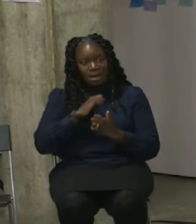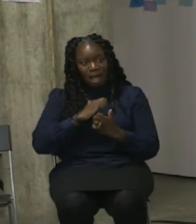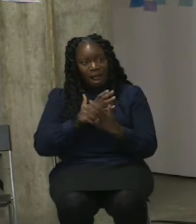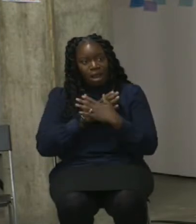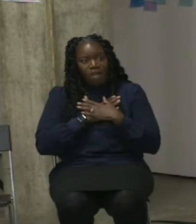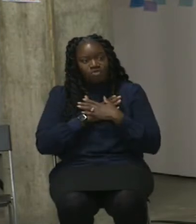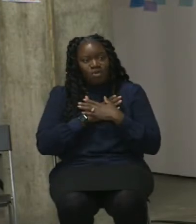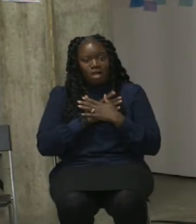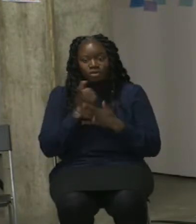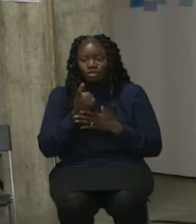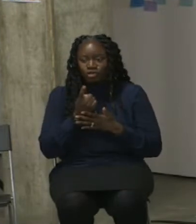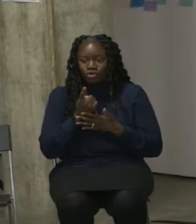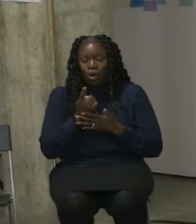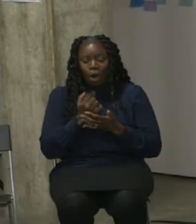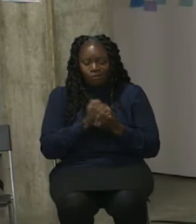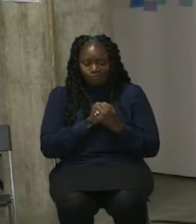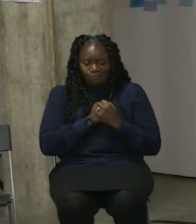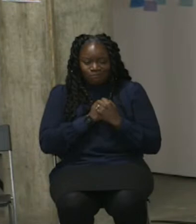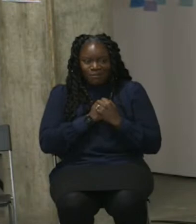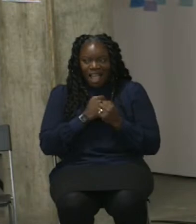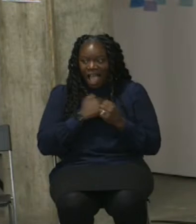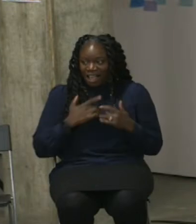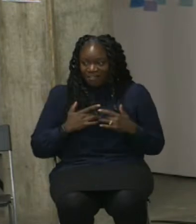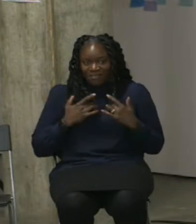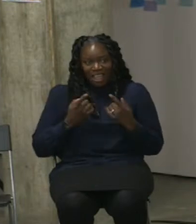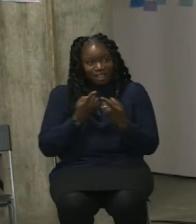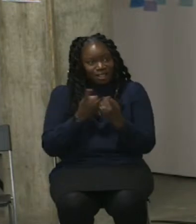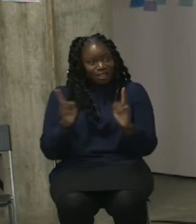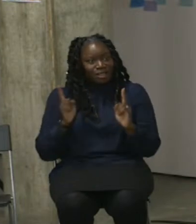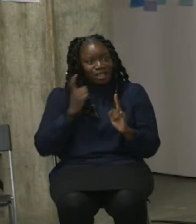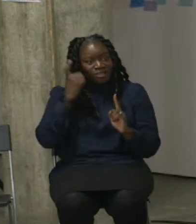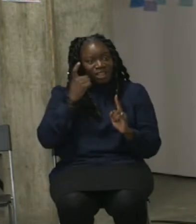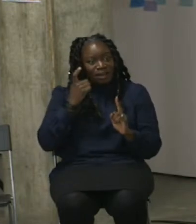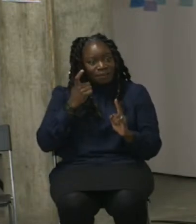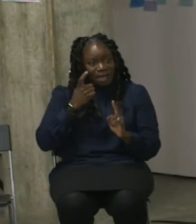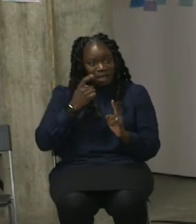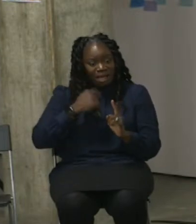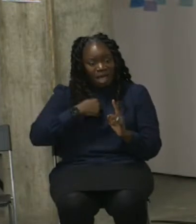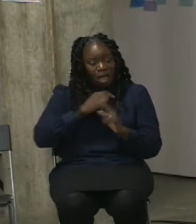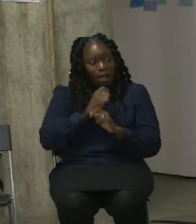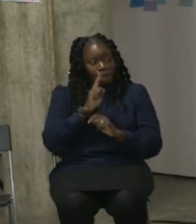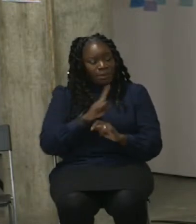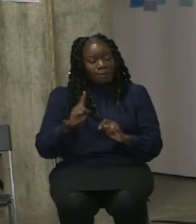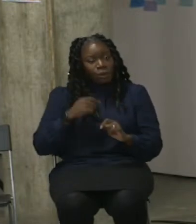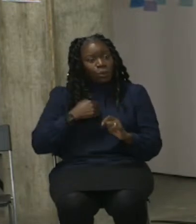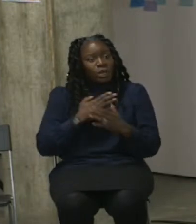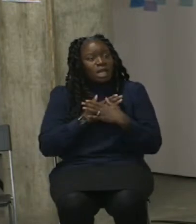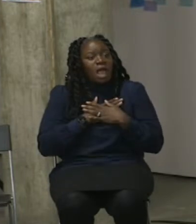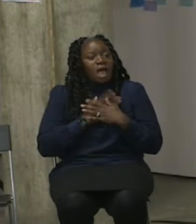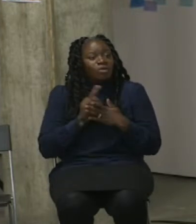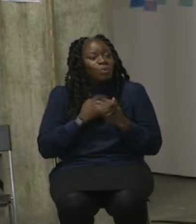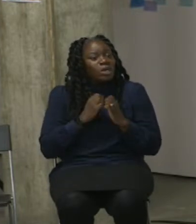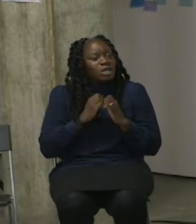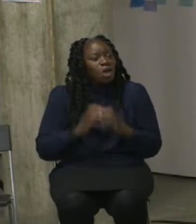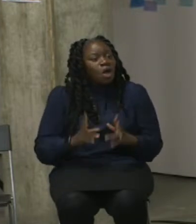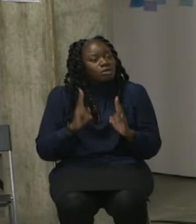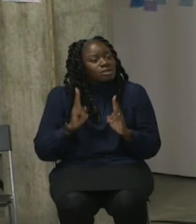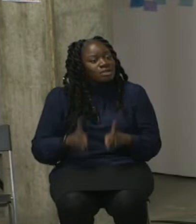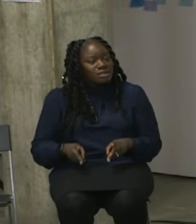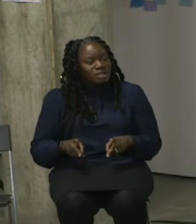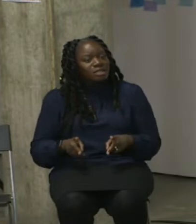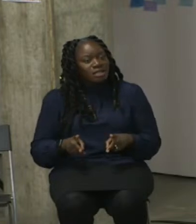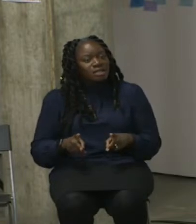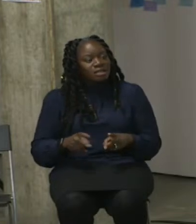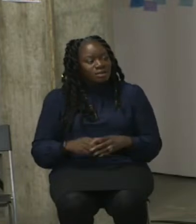space. I can feel it. I can feel that you're thinking of the people that we loved and lost, as well as I want